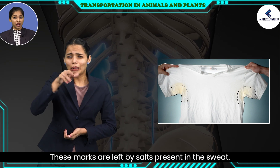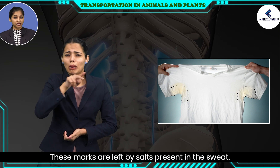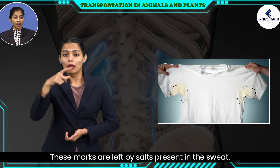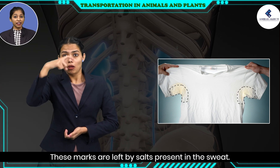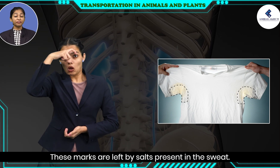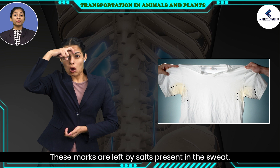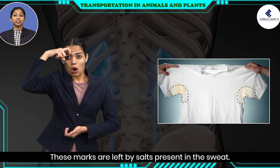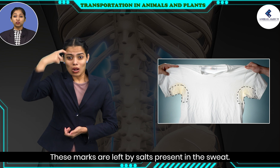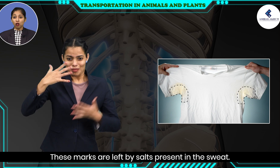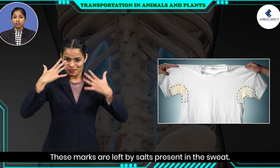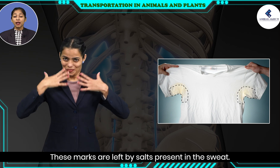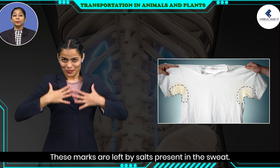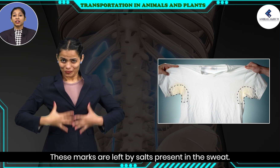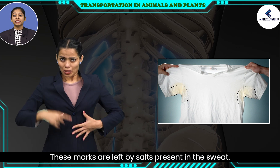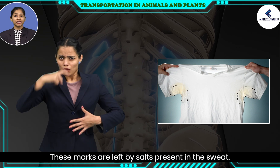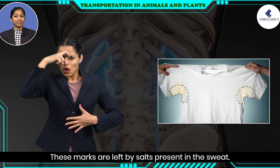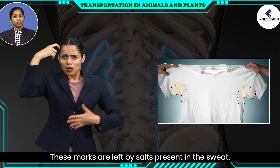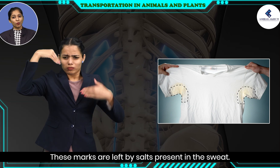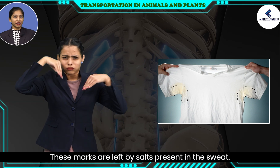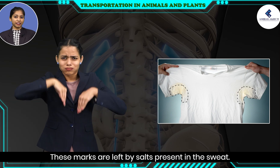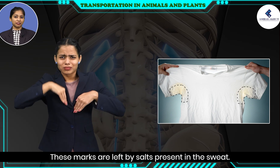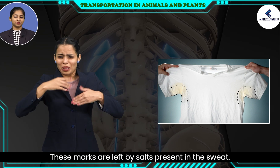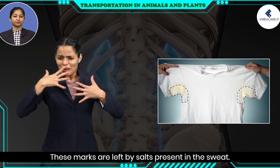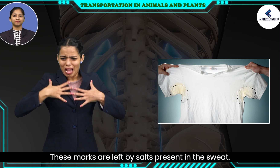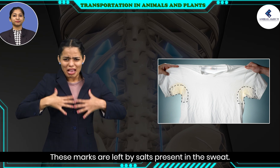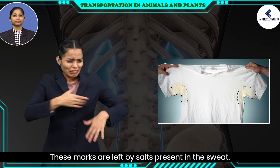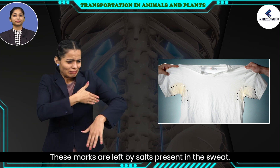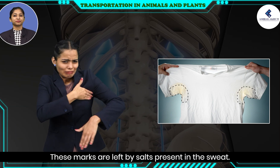These marks are left by salts present in the sweat.